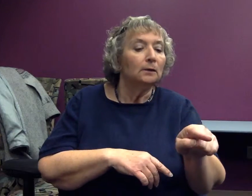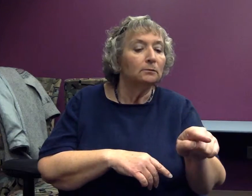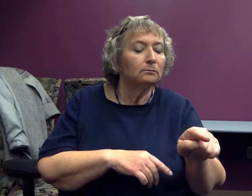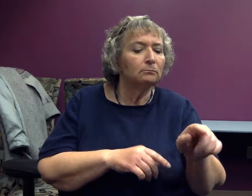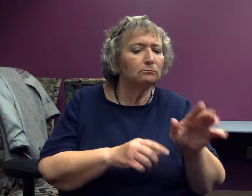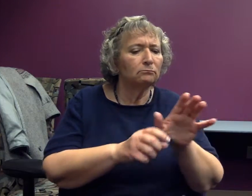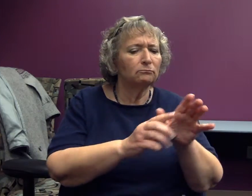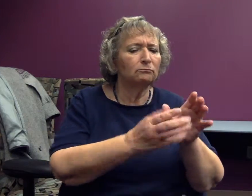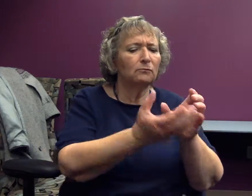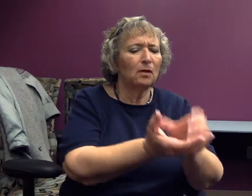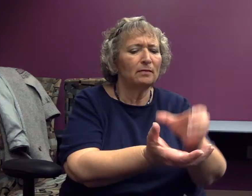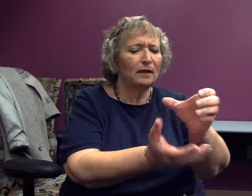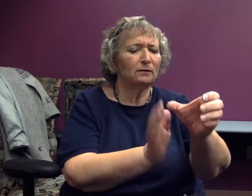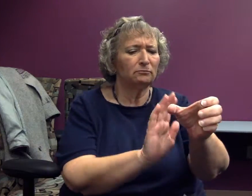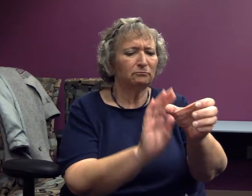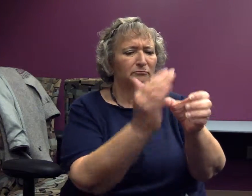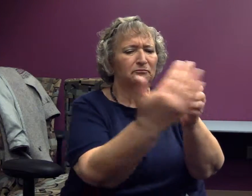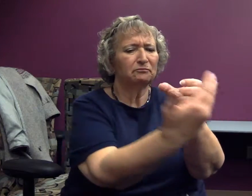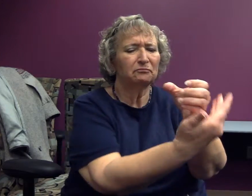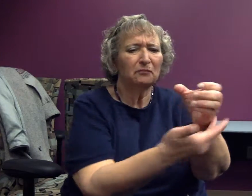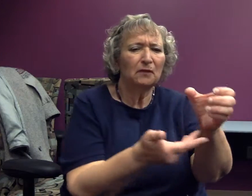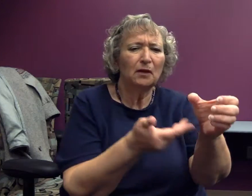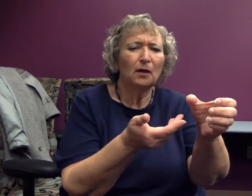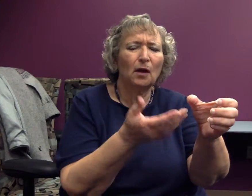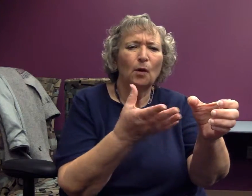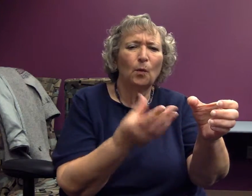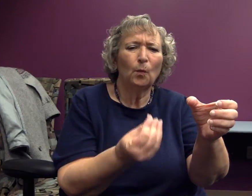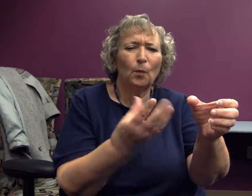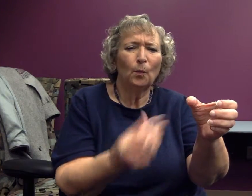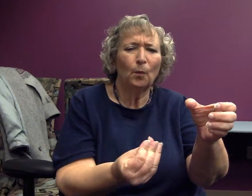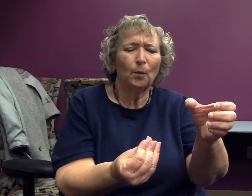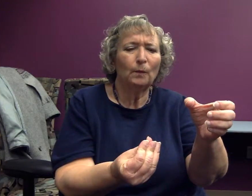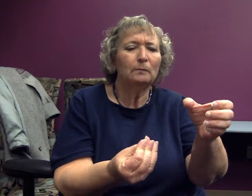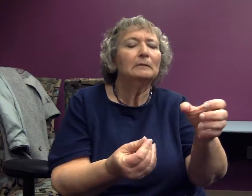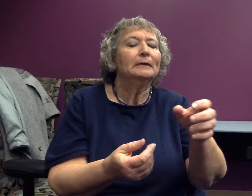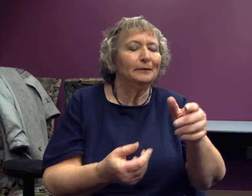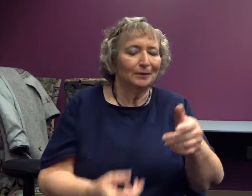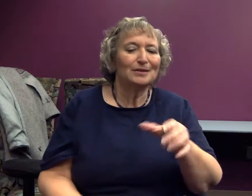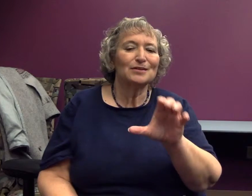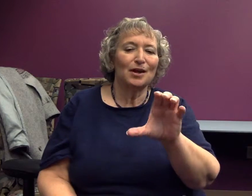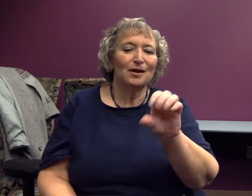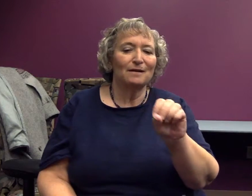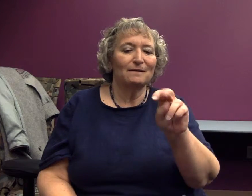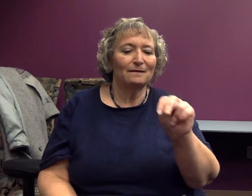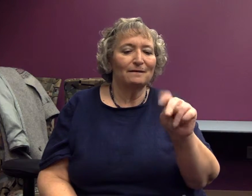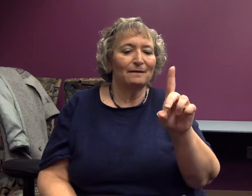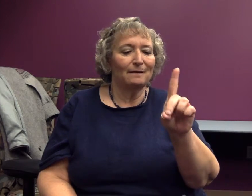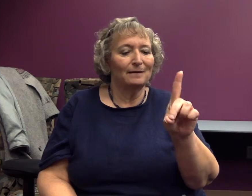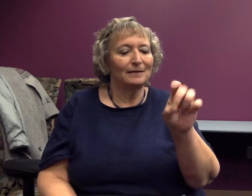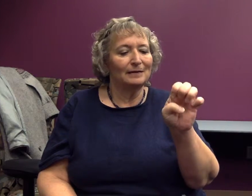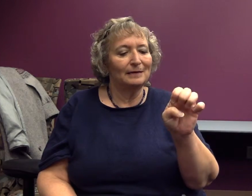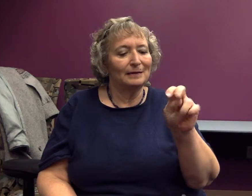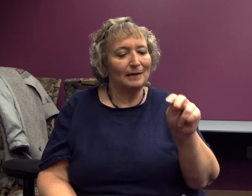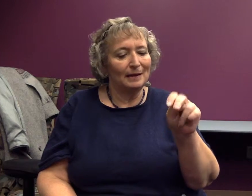we'll do it here in a little bit. One time I was talking about condensation with the 4th grade, and I asked them, I told them, here's a glass, it's got water on the outside.